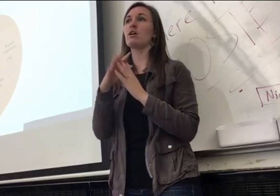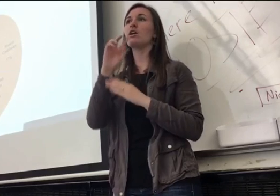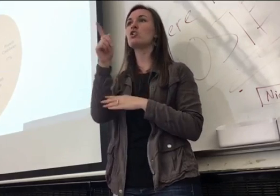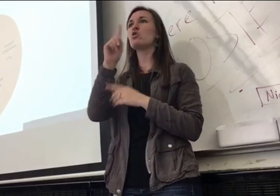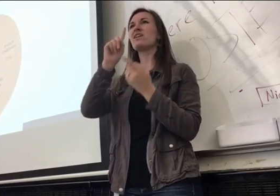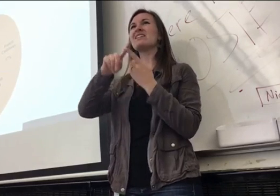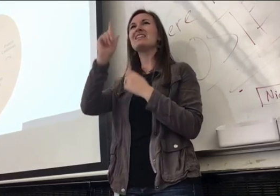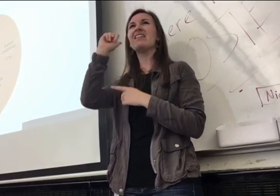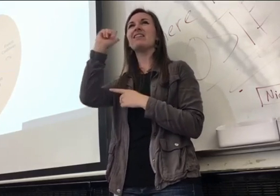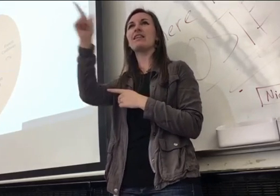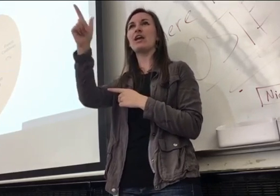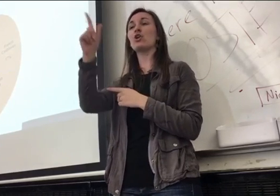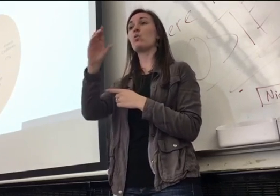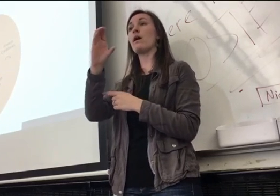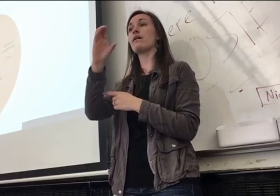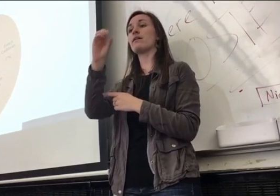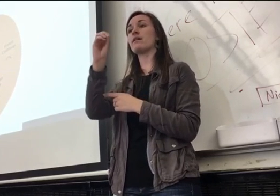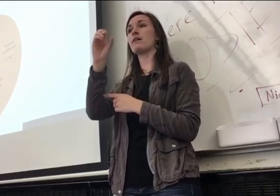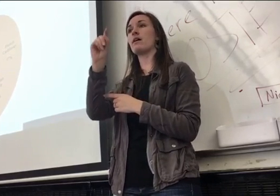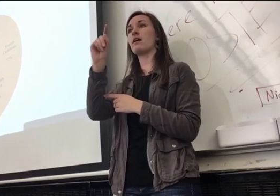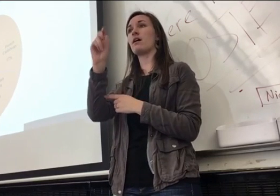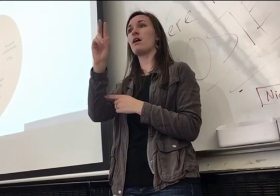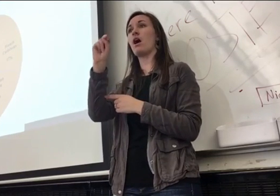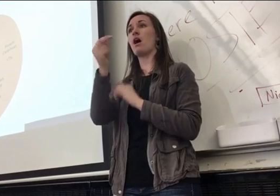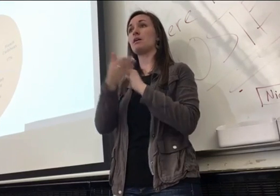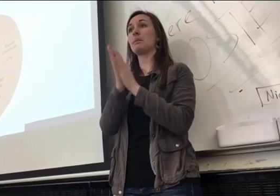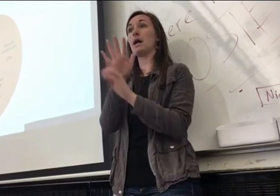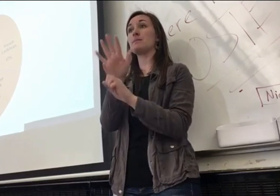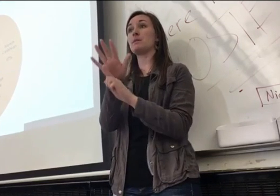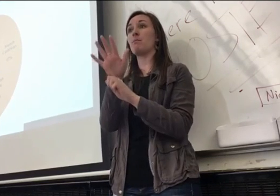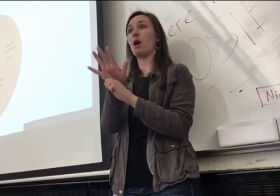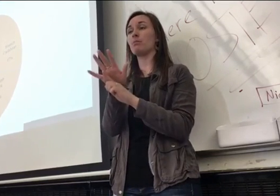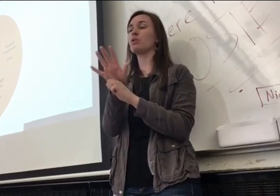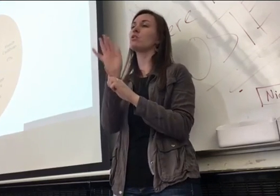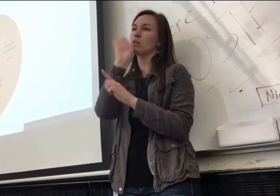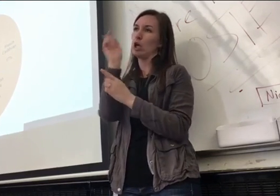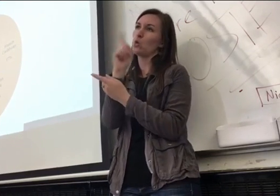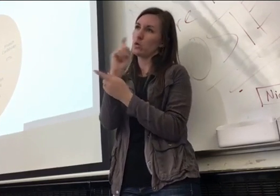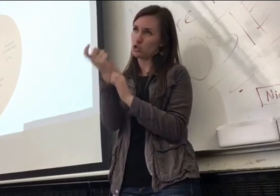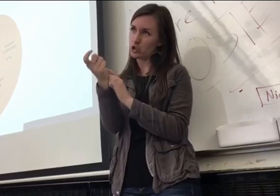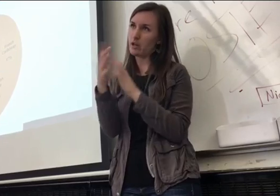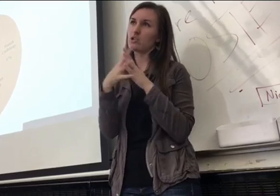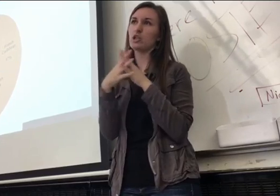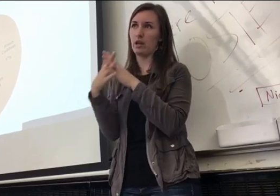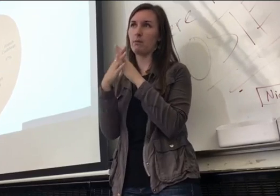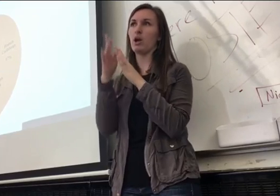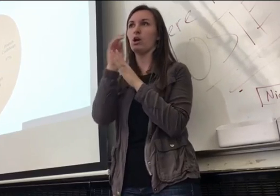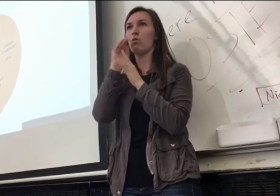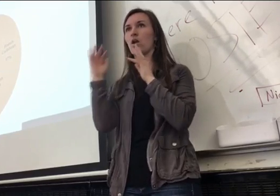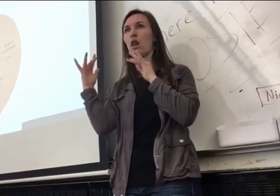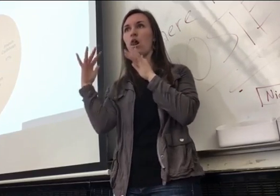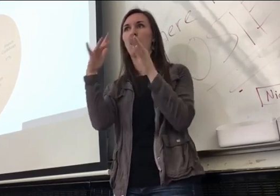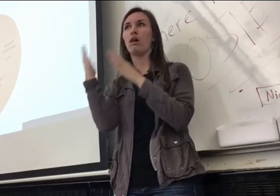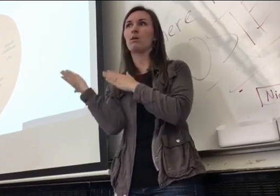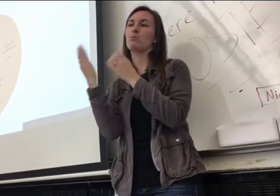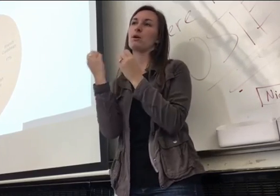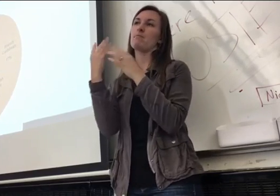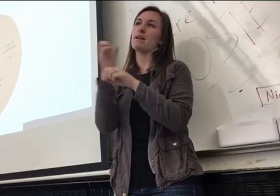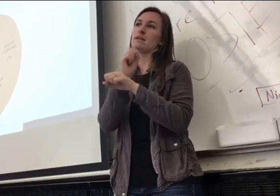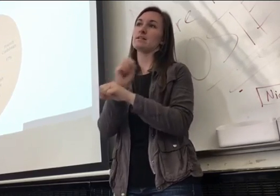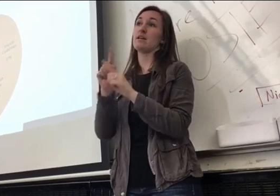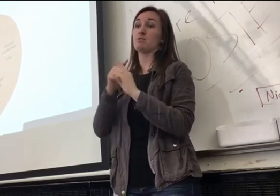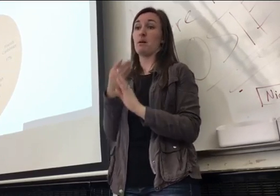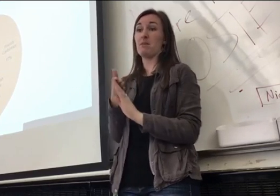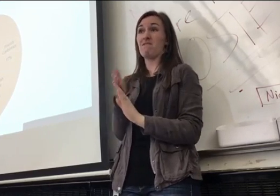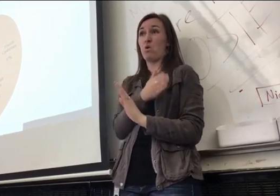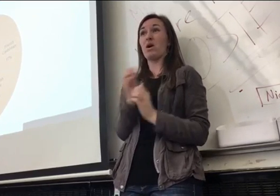tobacco, excuse me, cotton. When cotton comes along, this is when this is going to change to be the most profitable out of everything. Mostly because a lot of these other